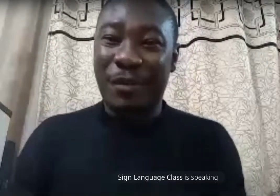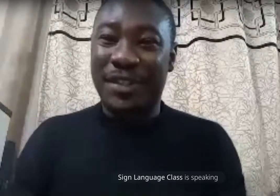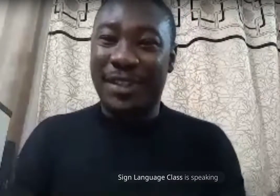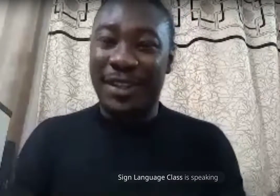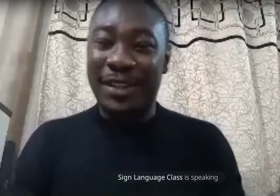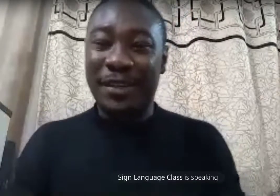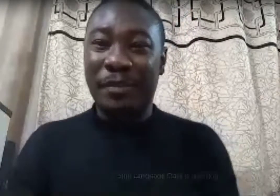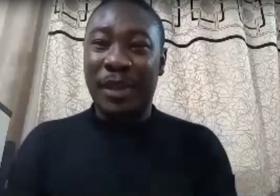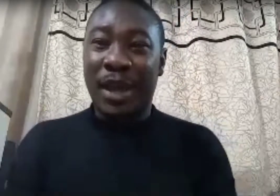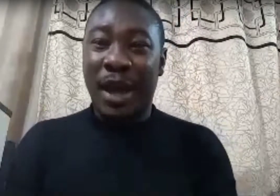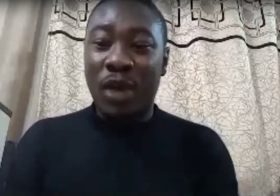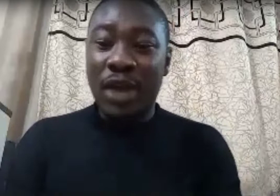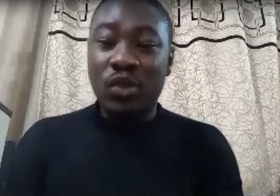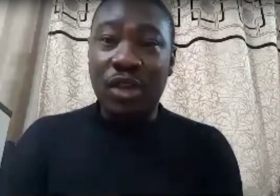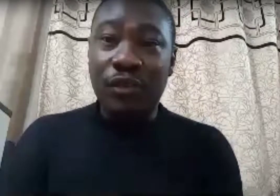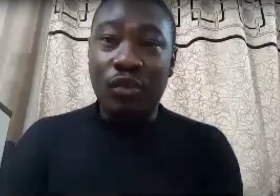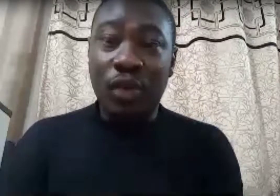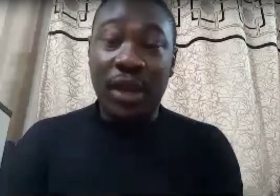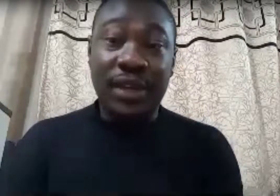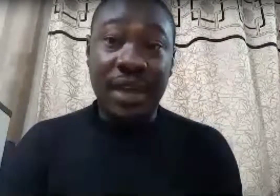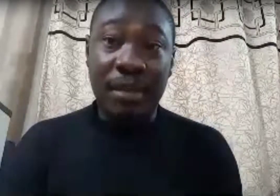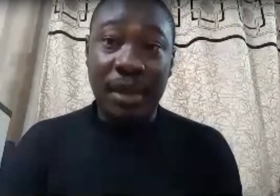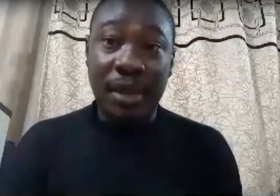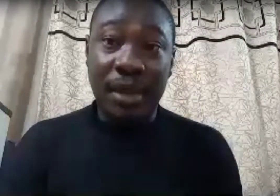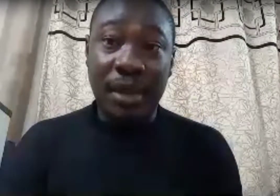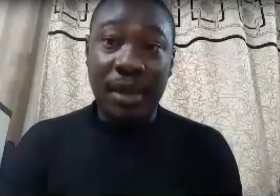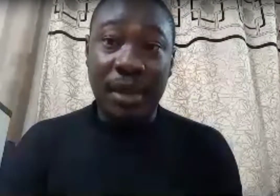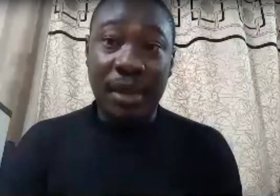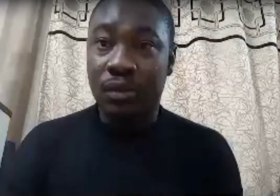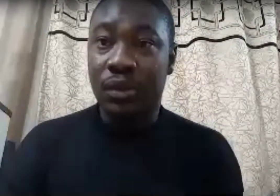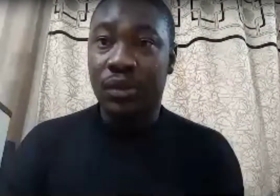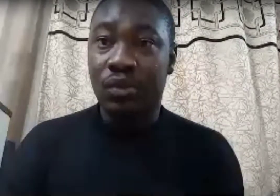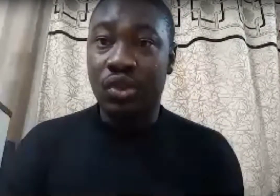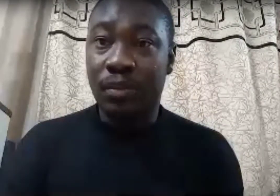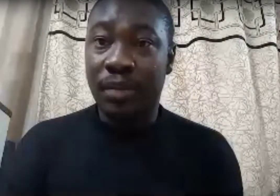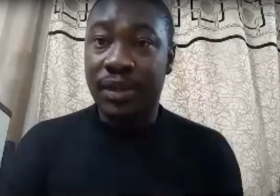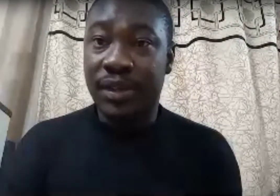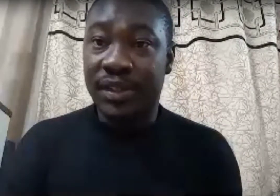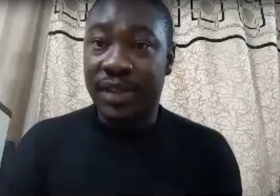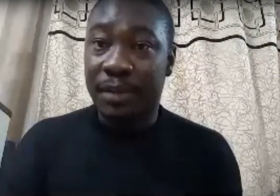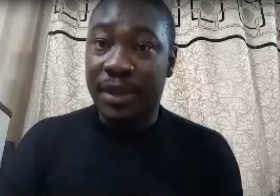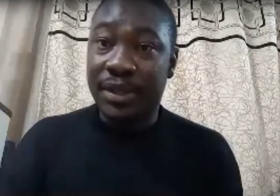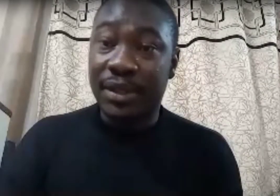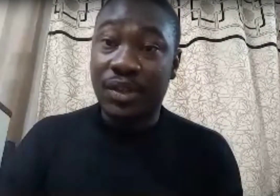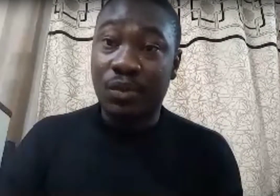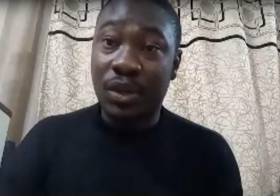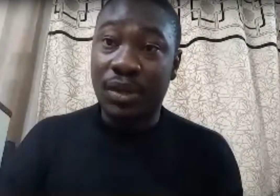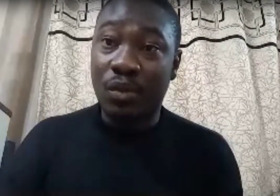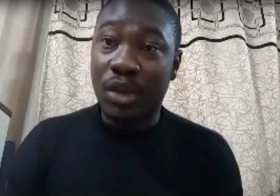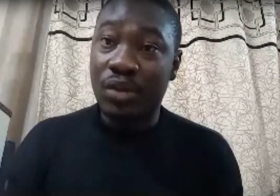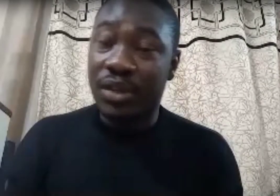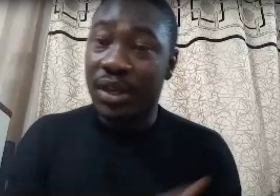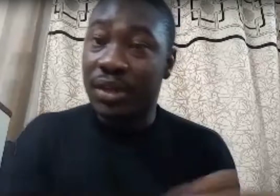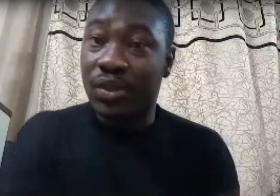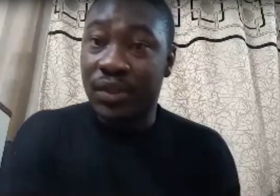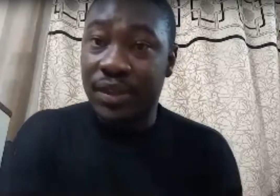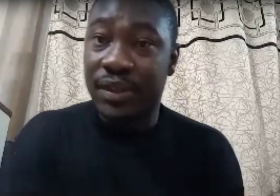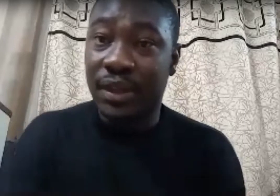this assignment next week, the way you did just yesterday. I was really entertained just watching your videos.